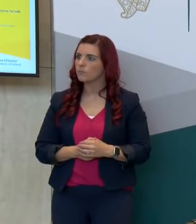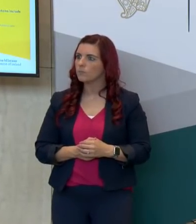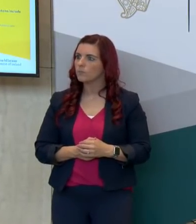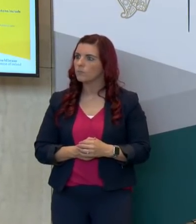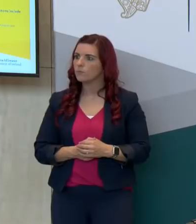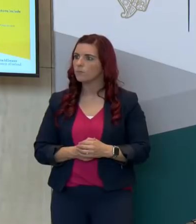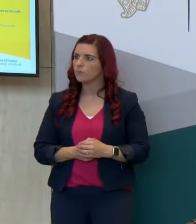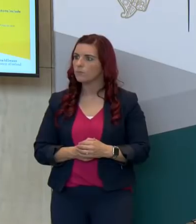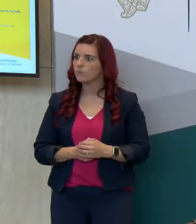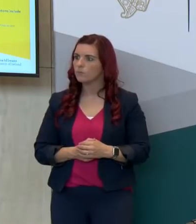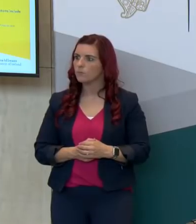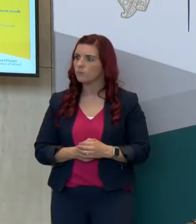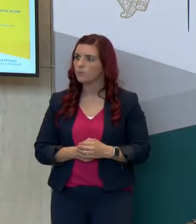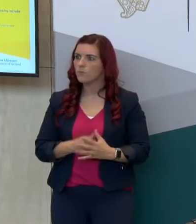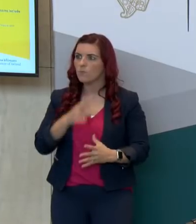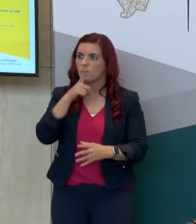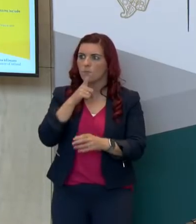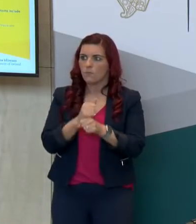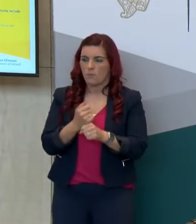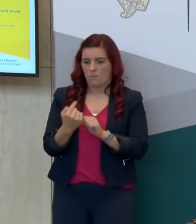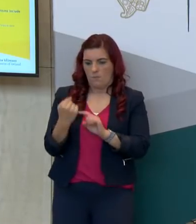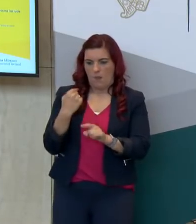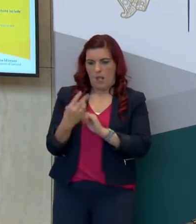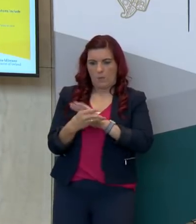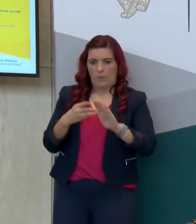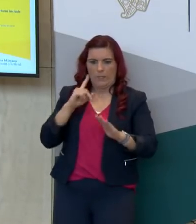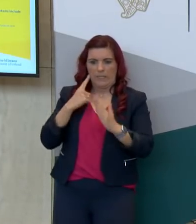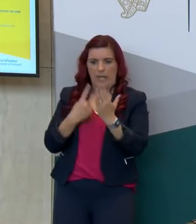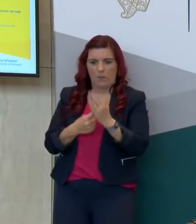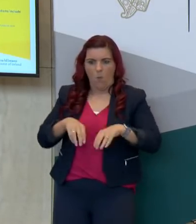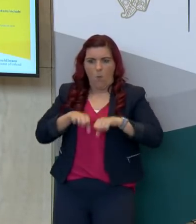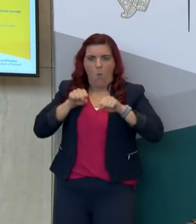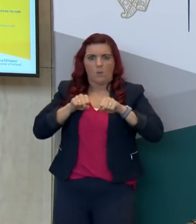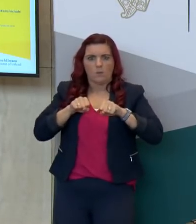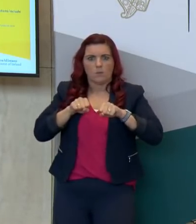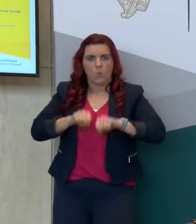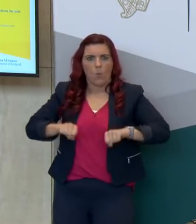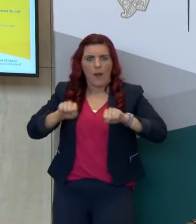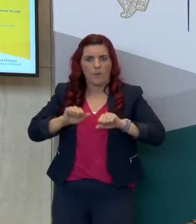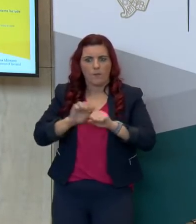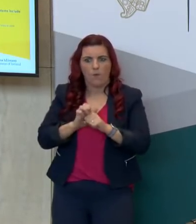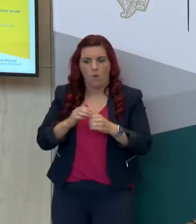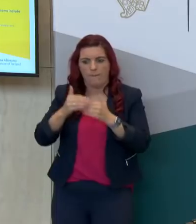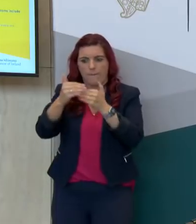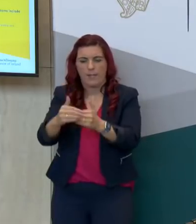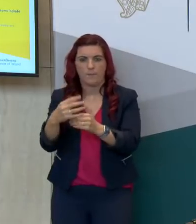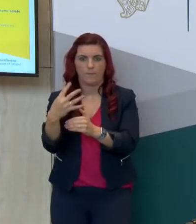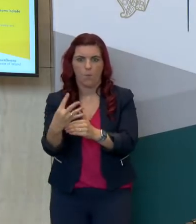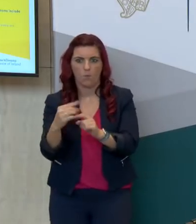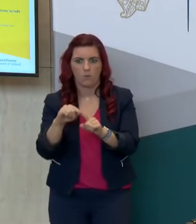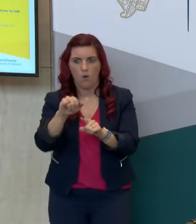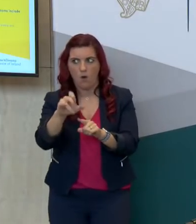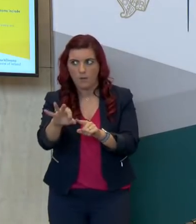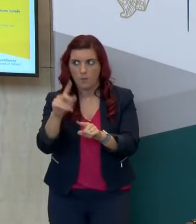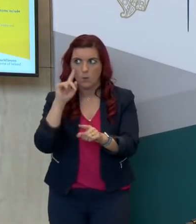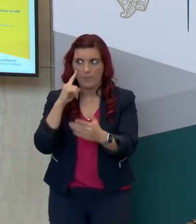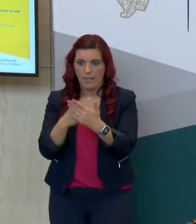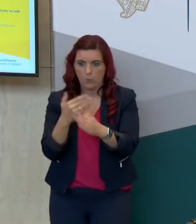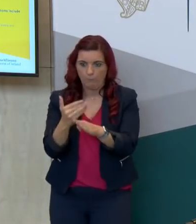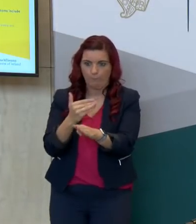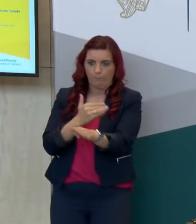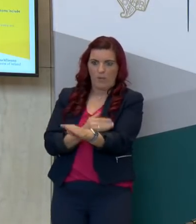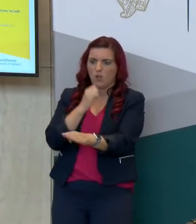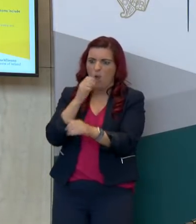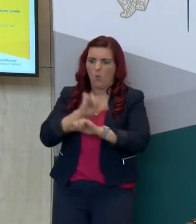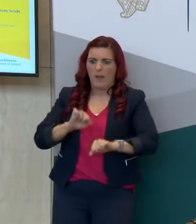on the pause in going into phase 4 last week, was obviously, you explained it had to be a preemptive strike. You couldn't wait to see the numbers coming in